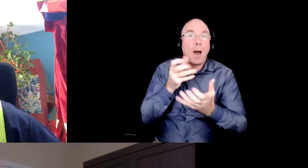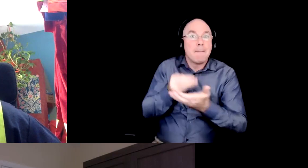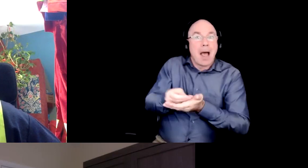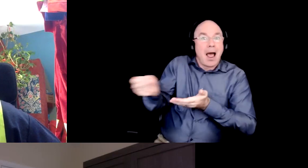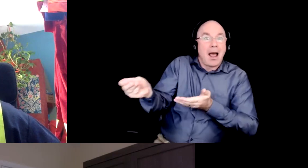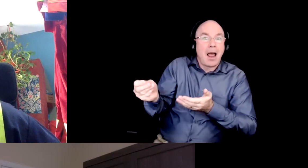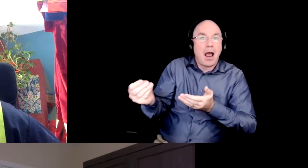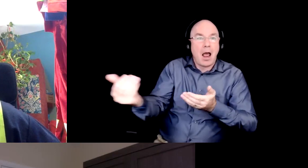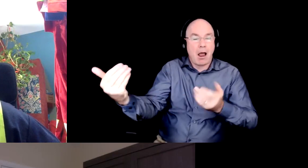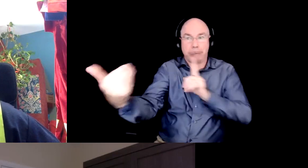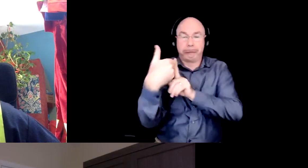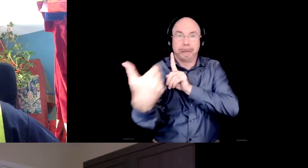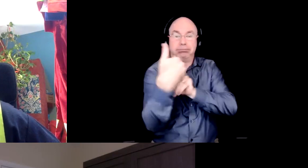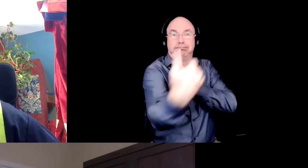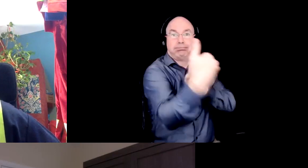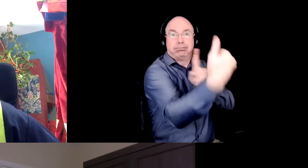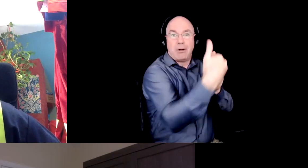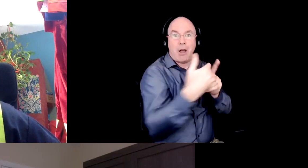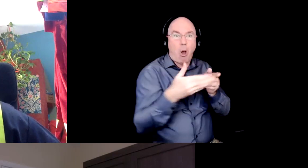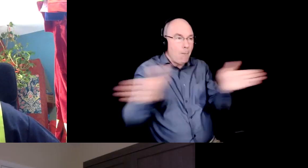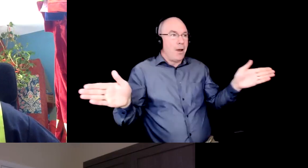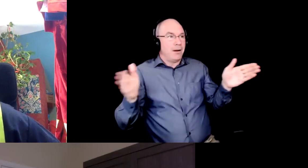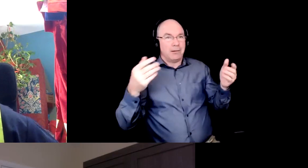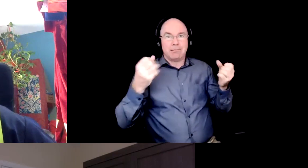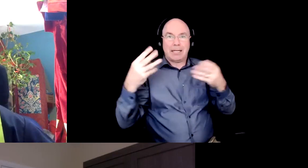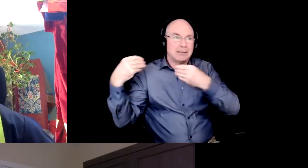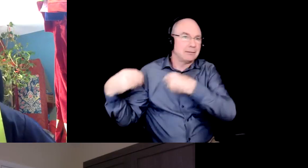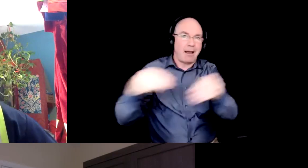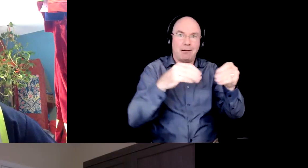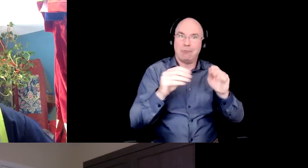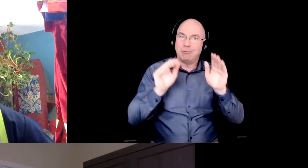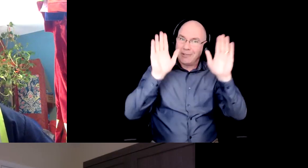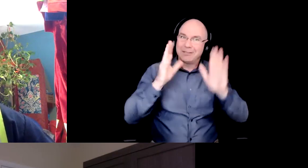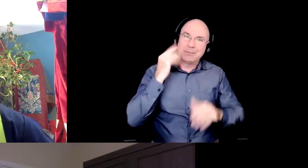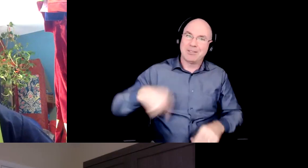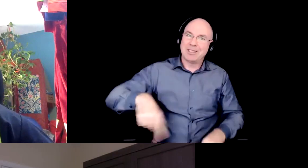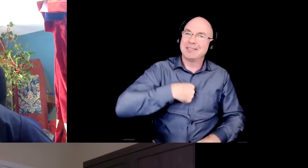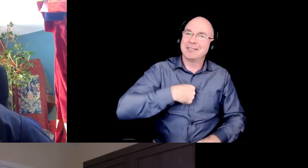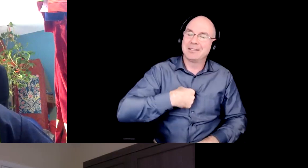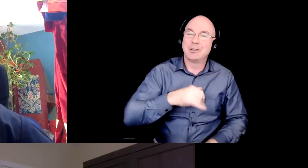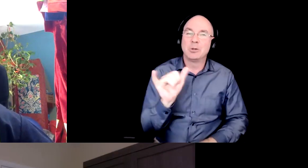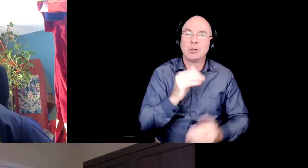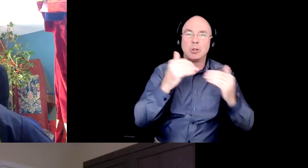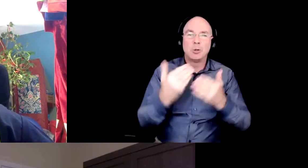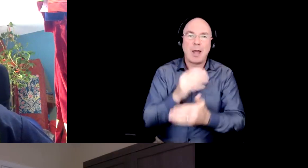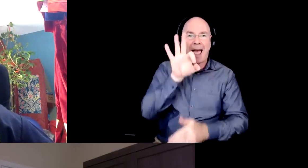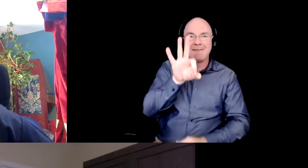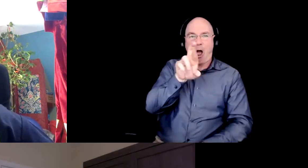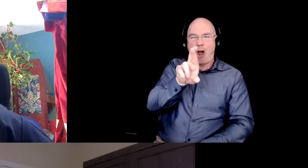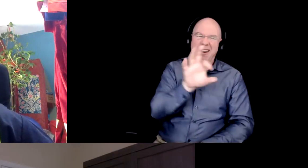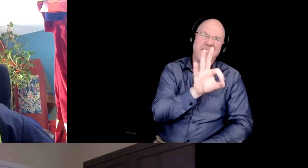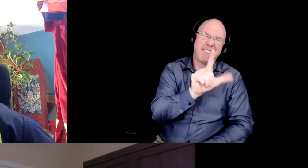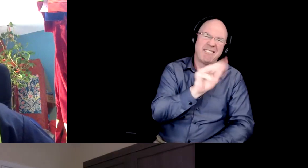have requirements for flame resistance, which is really, really great for us. Also, the new FR coveralls, flame